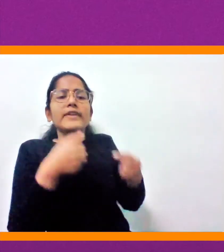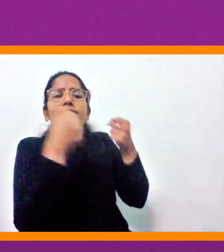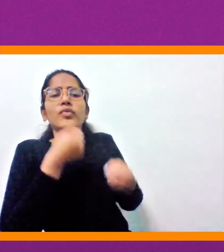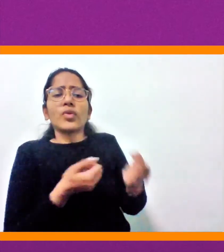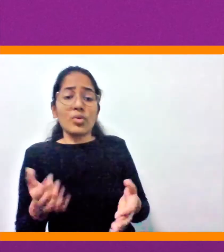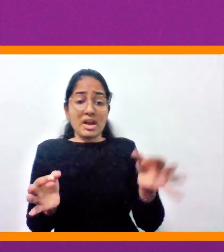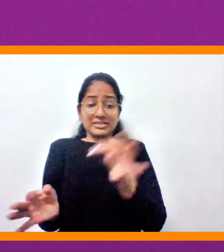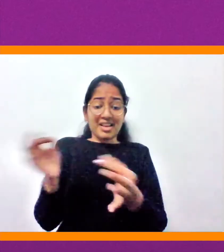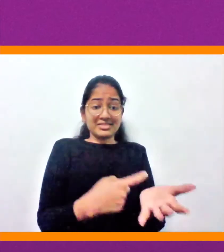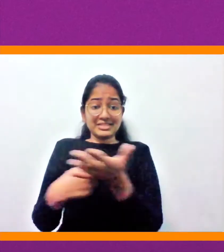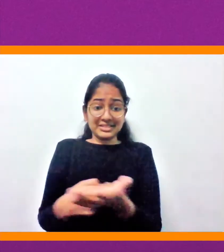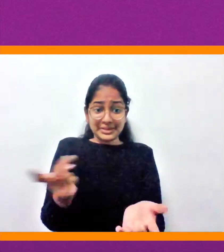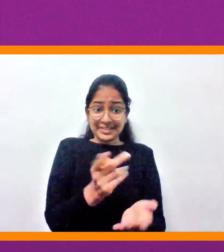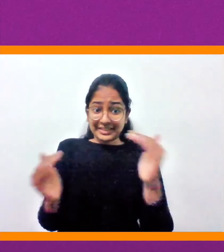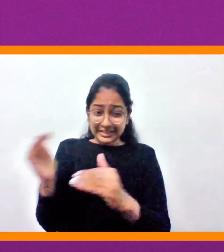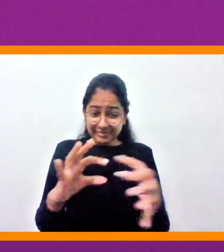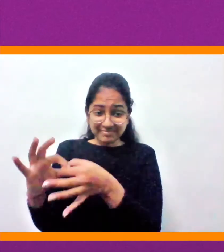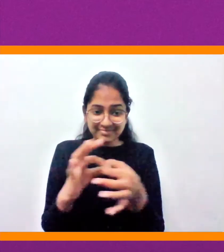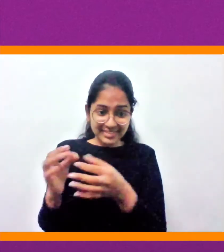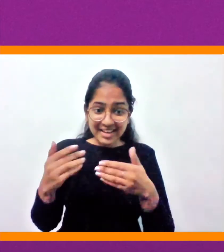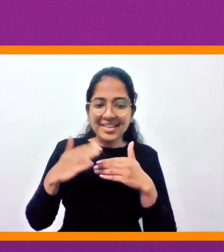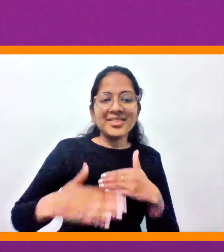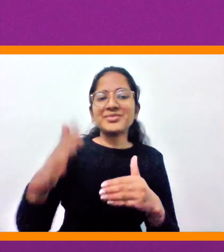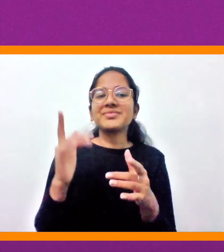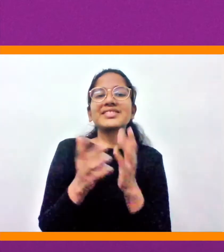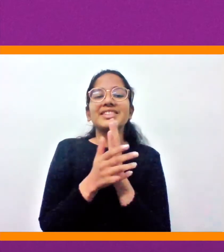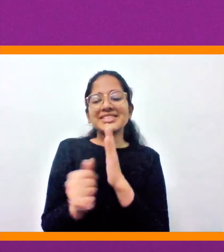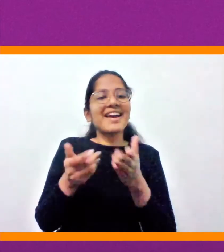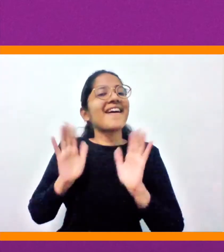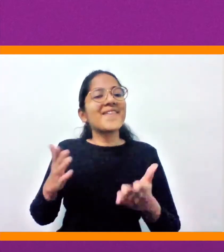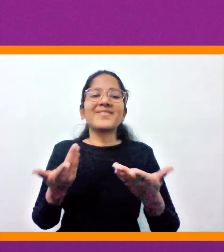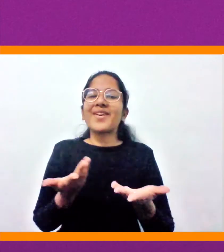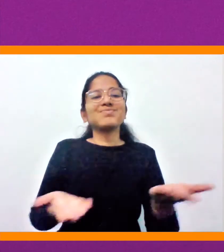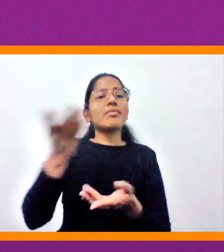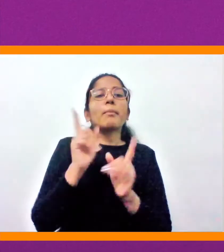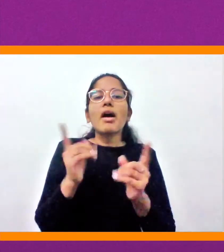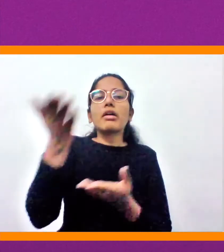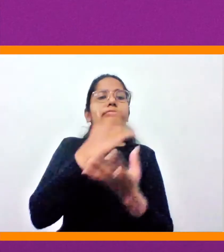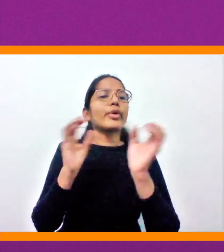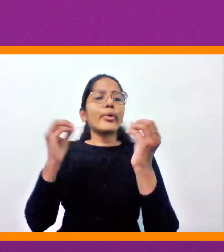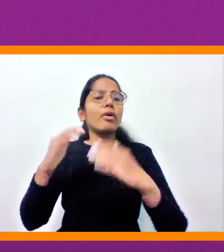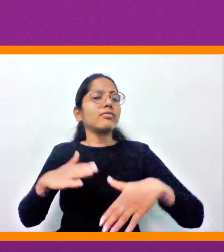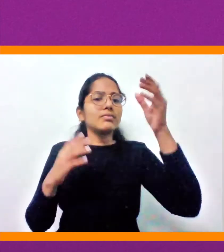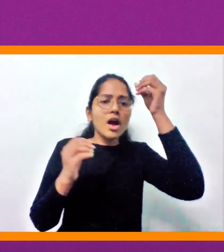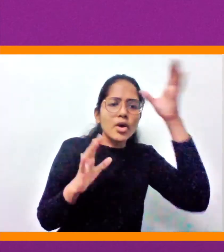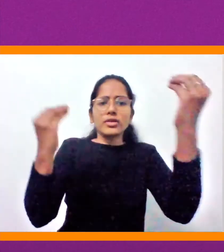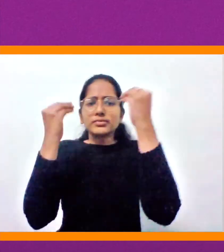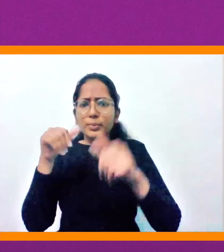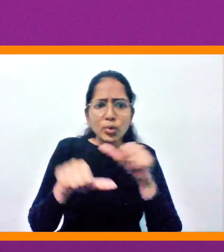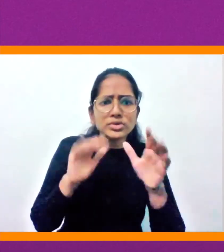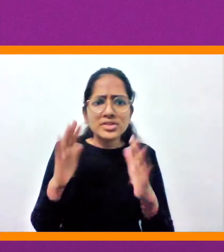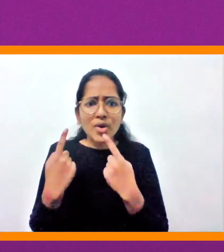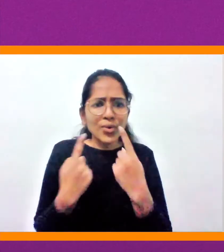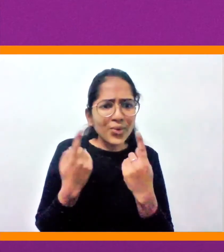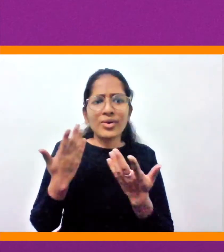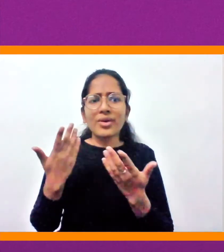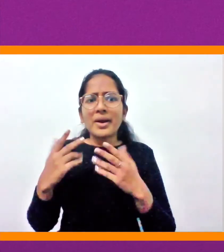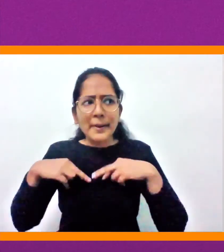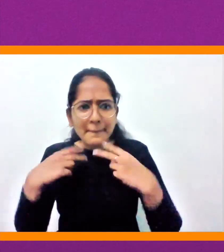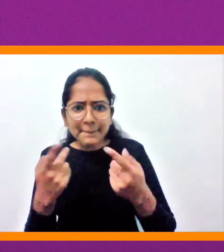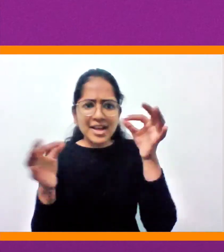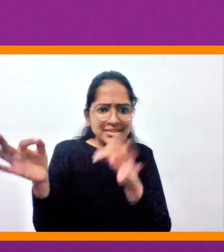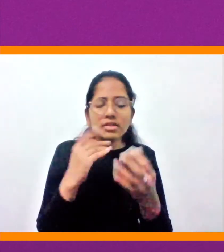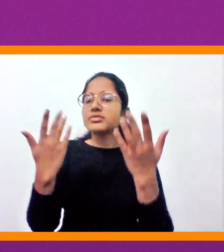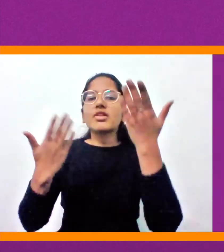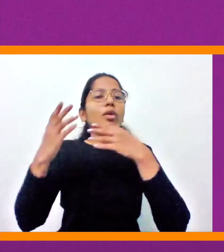to communicate like that. There's an interesting manner in which a Mumbai-based filmmaker, Paramita Vora, wrote about consent.